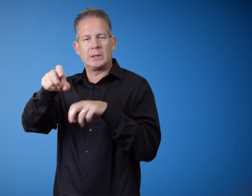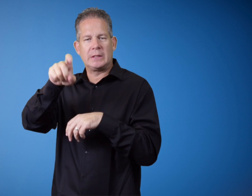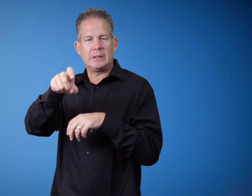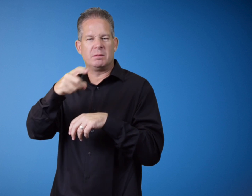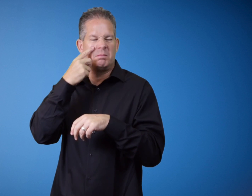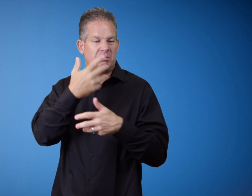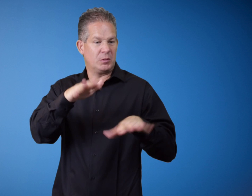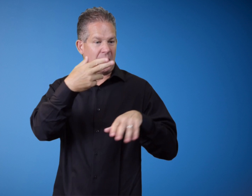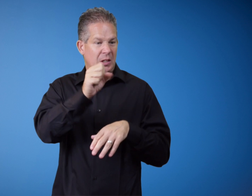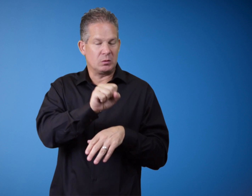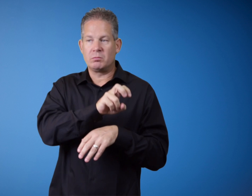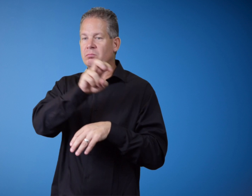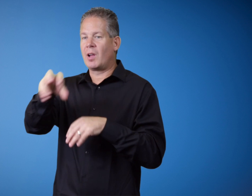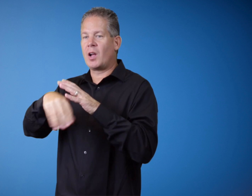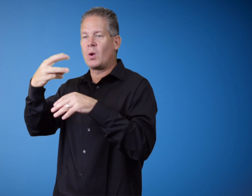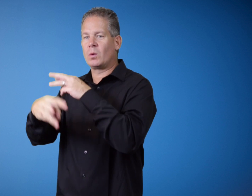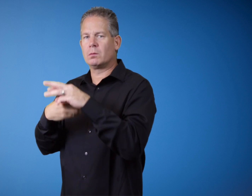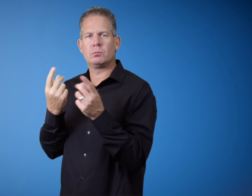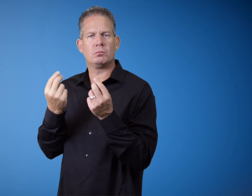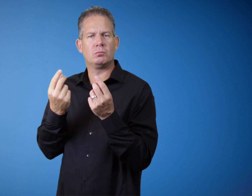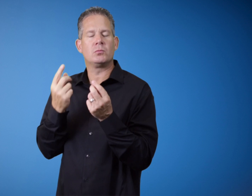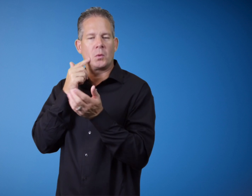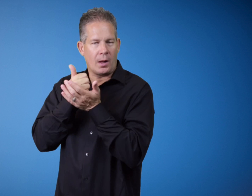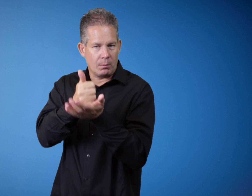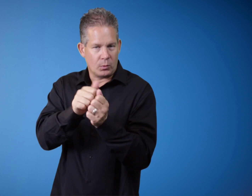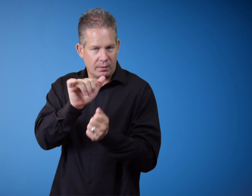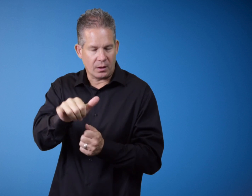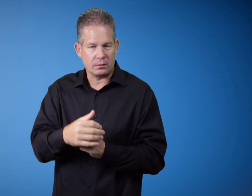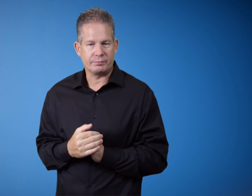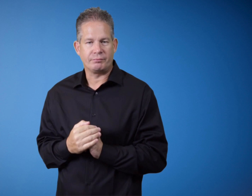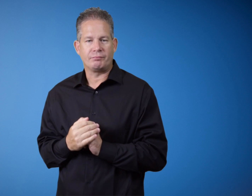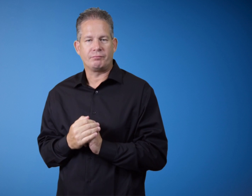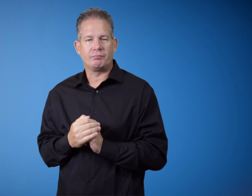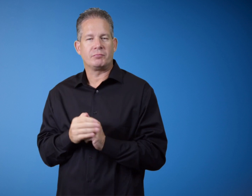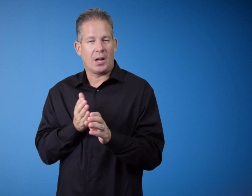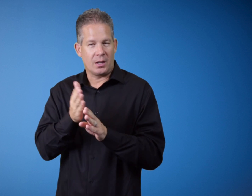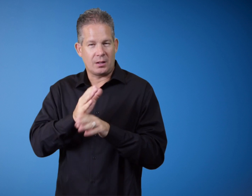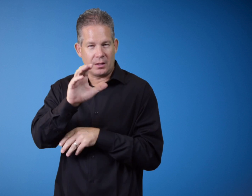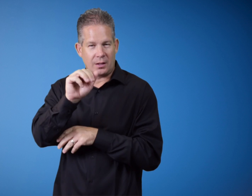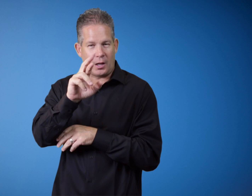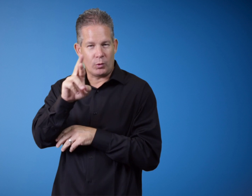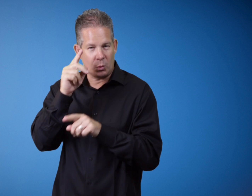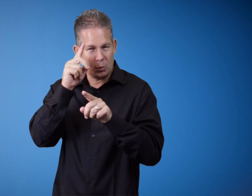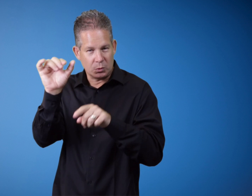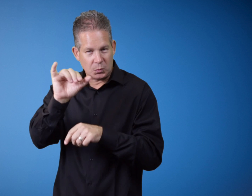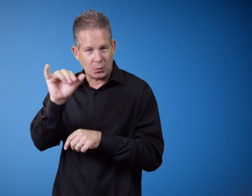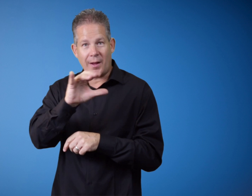It also helps you with your transition needs. For example, after you've finished high school, what is it that you want to do in the world? This can help you with that. It